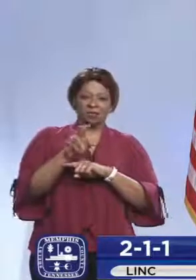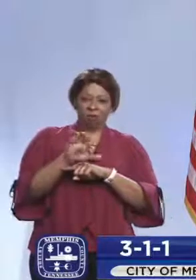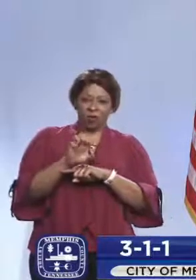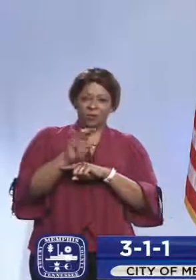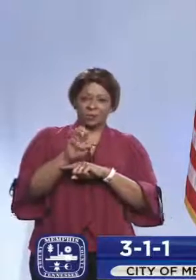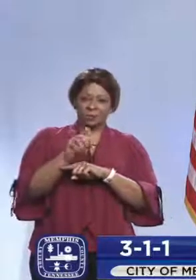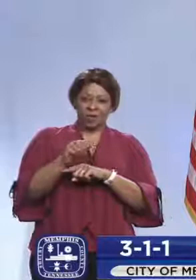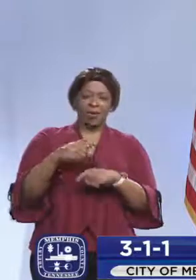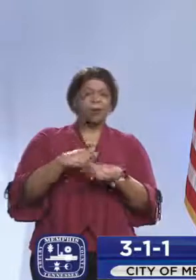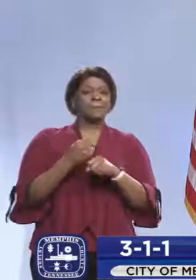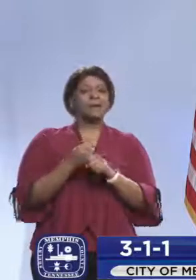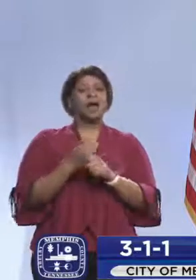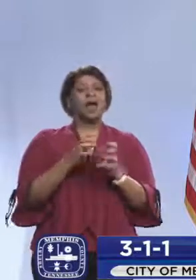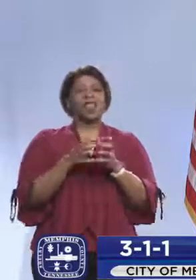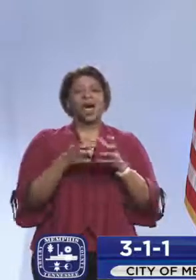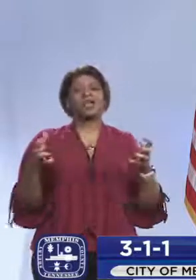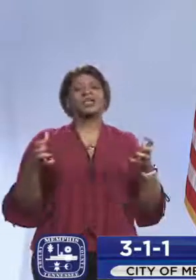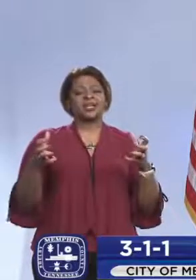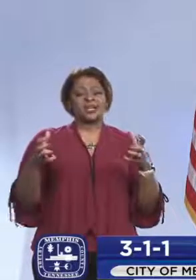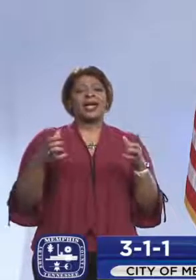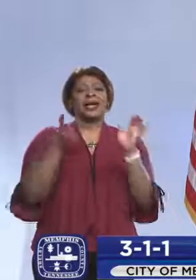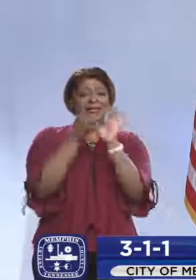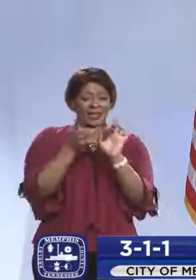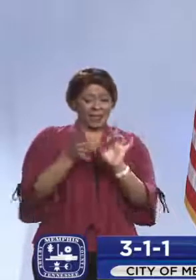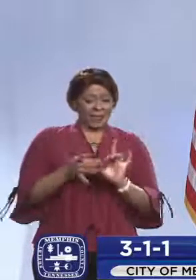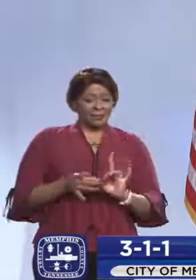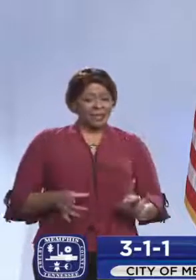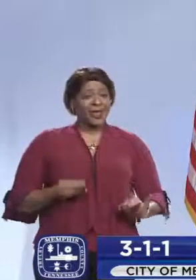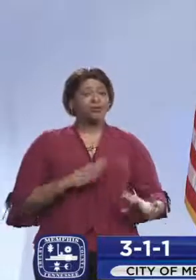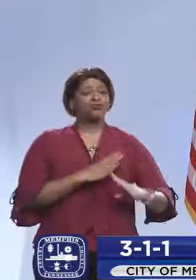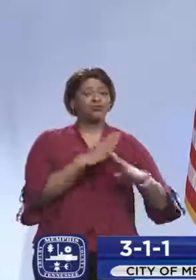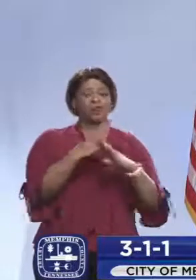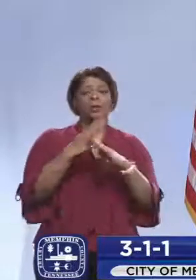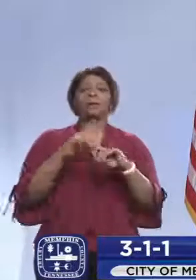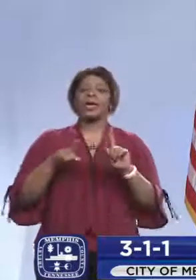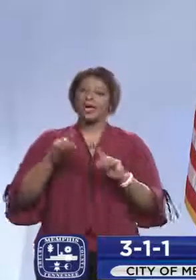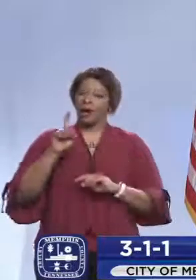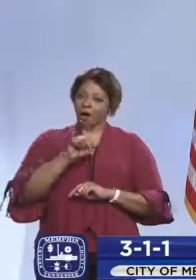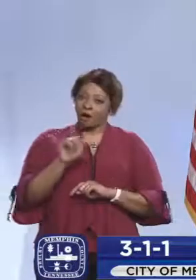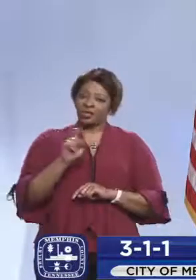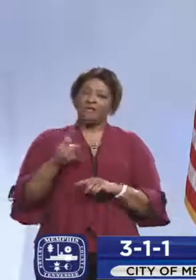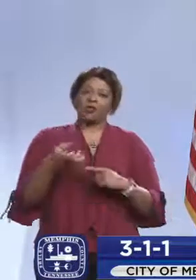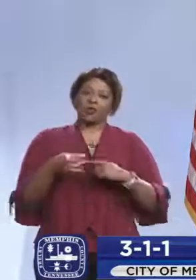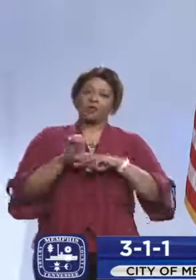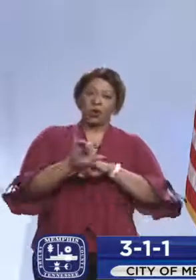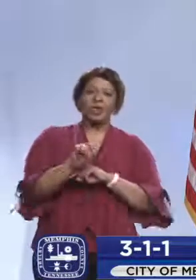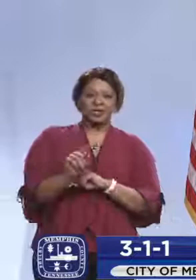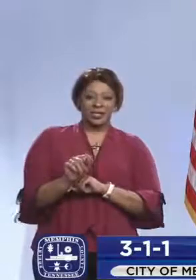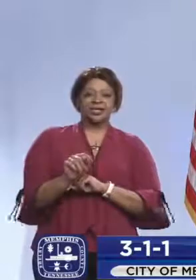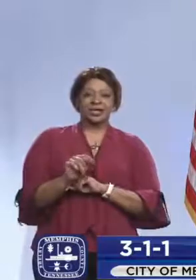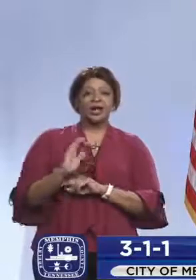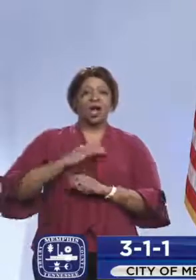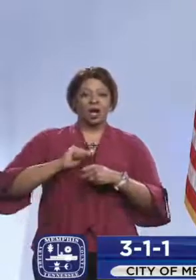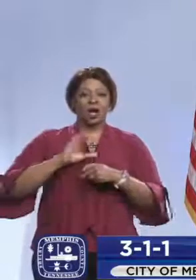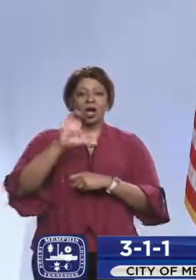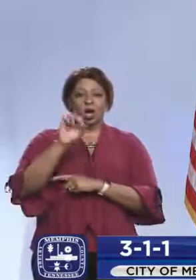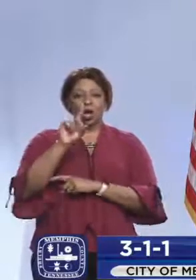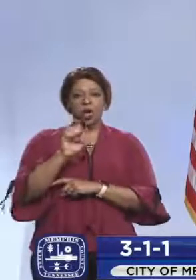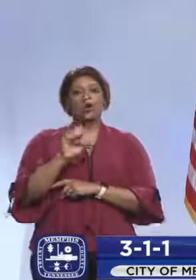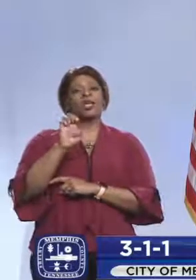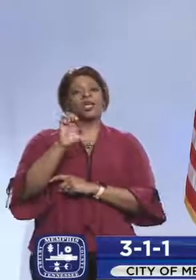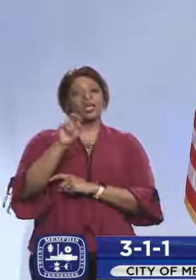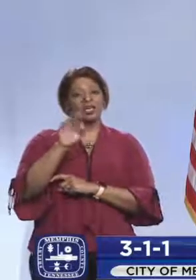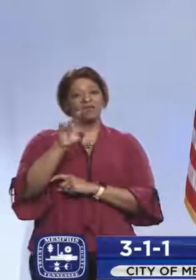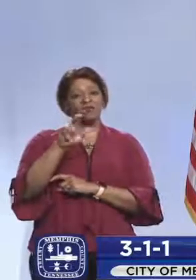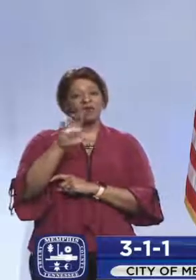lot of statements and restrictions, but we have to then enforce it. Our code enforcement officers, as